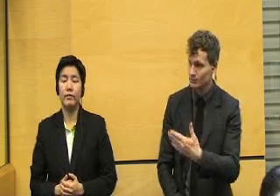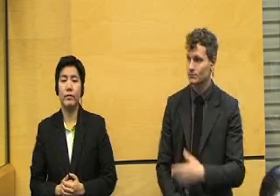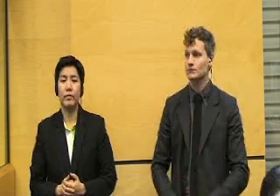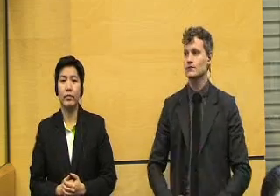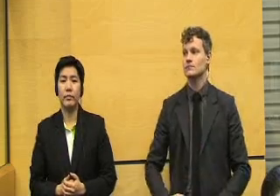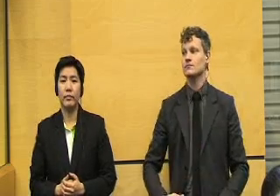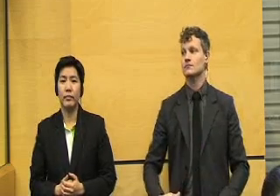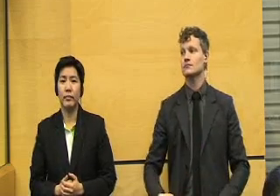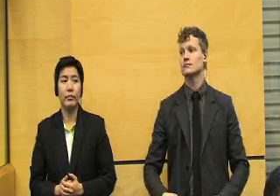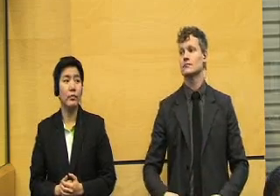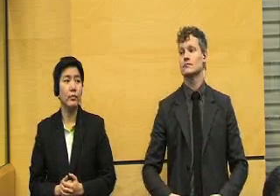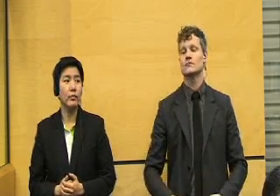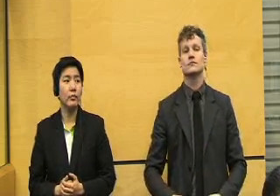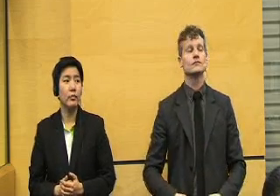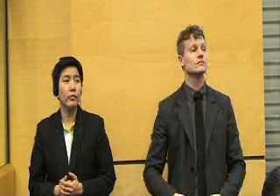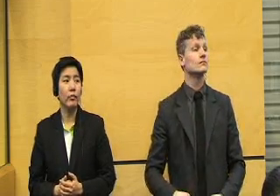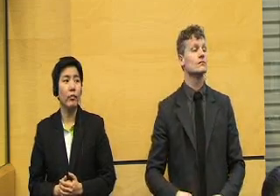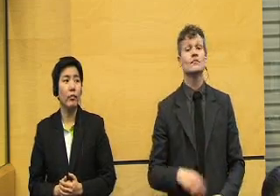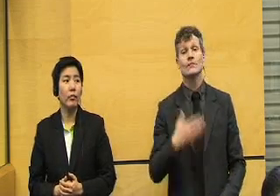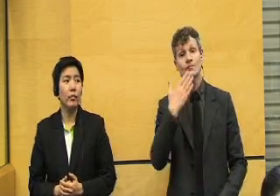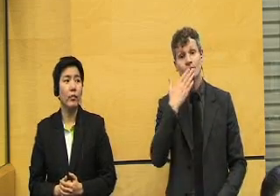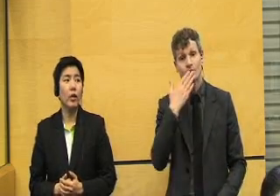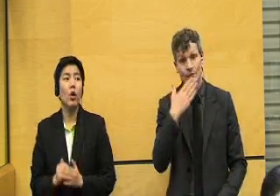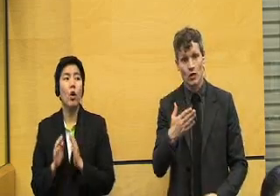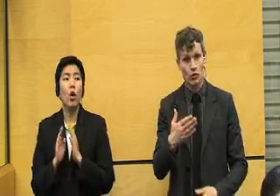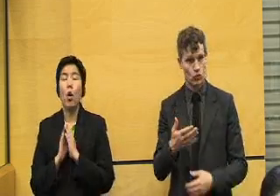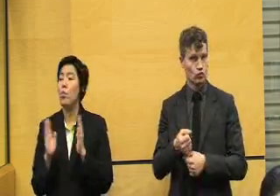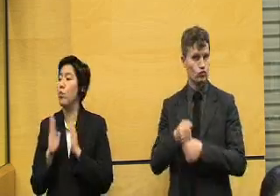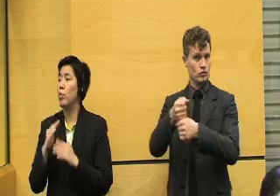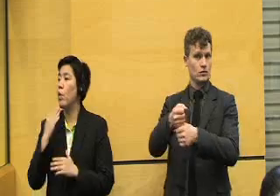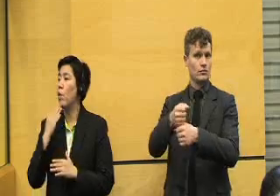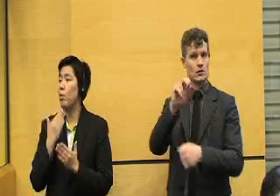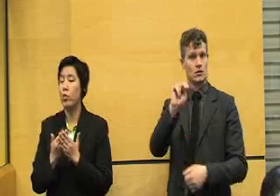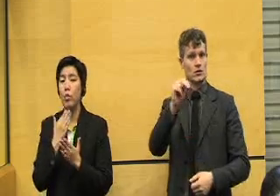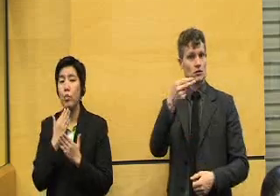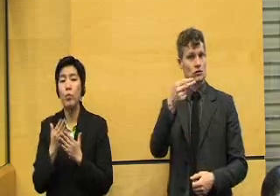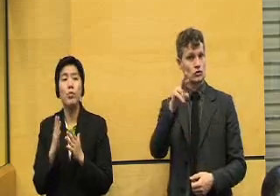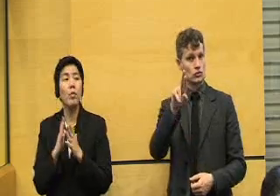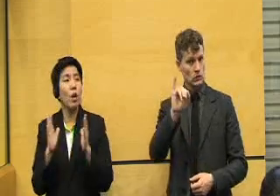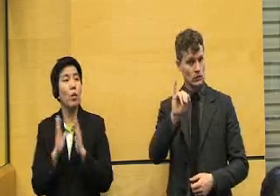Thank you very much to the representative of the National Commission for Human Rights.